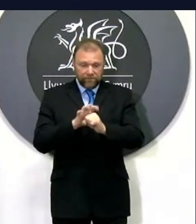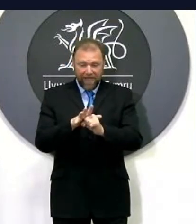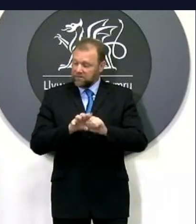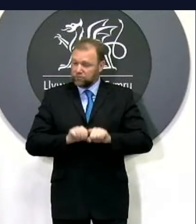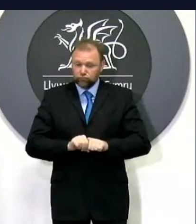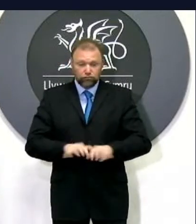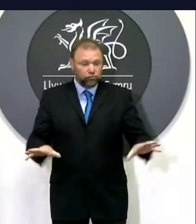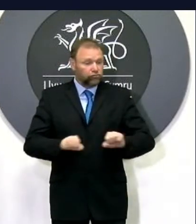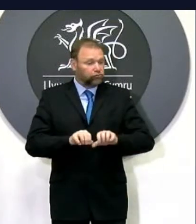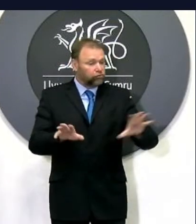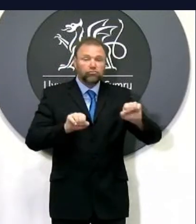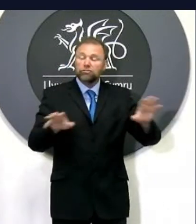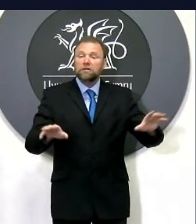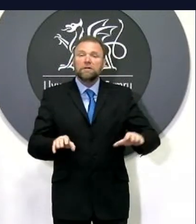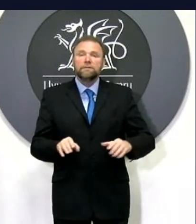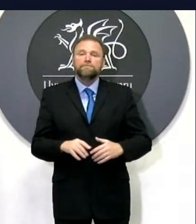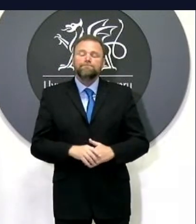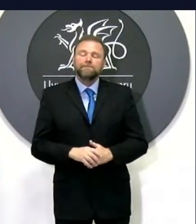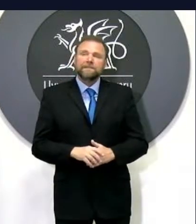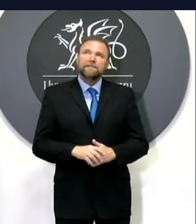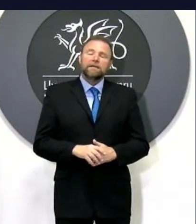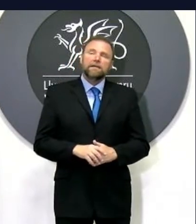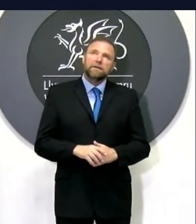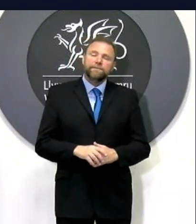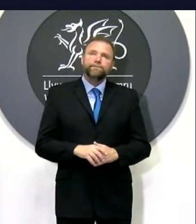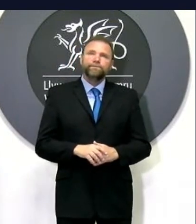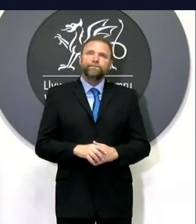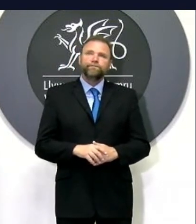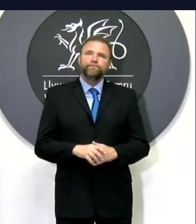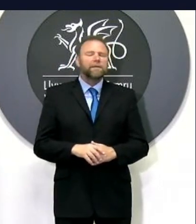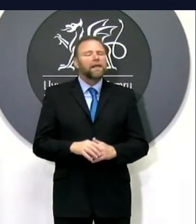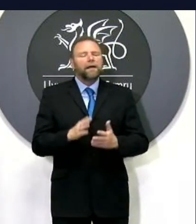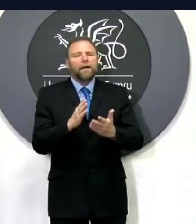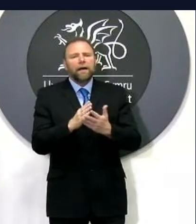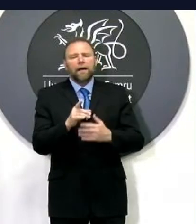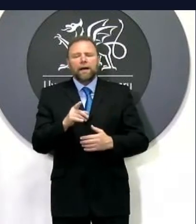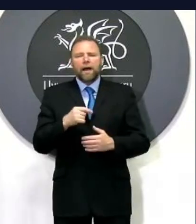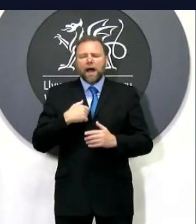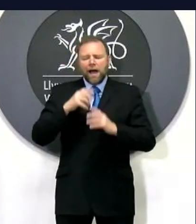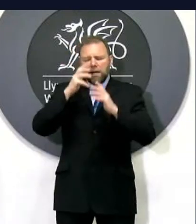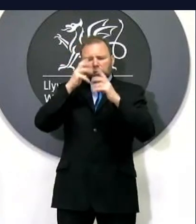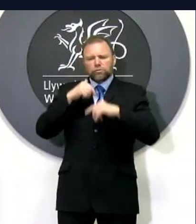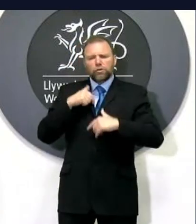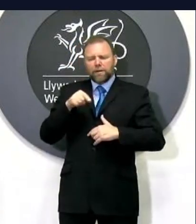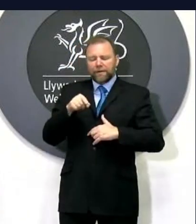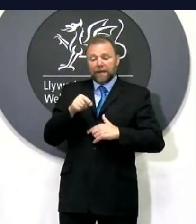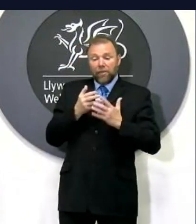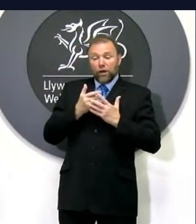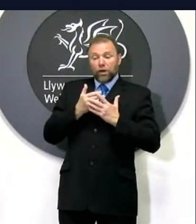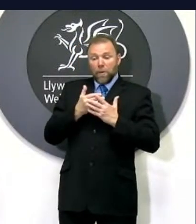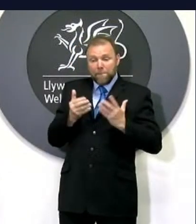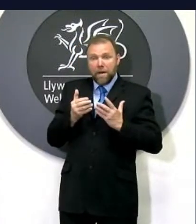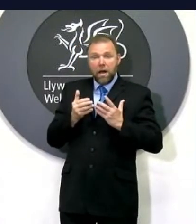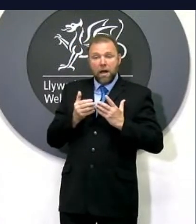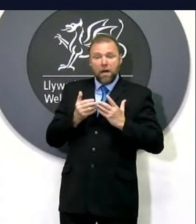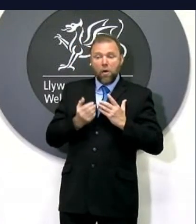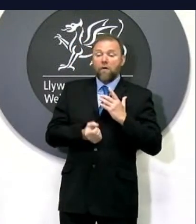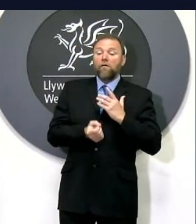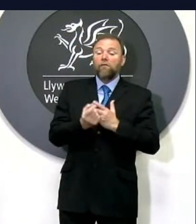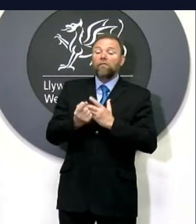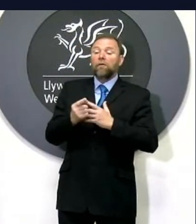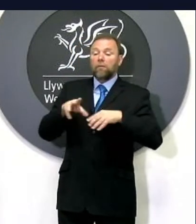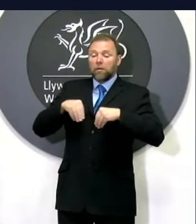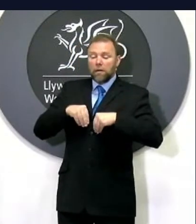not simply that the number of people suffering from coronavirus is going up so quickly, but new variants are